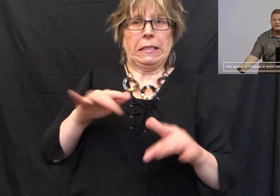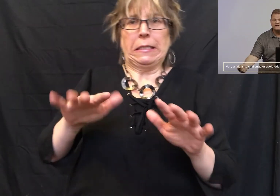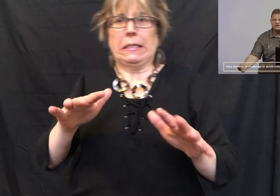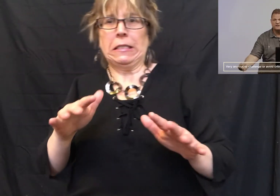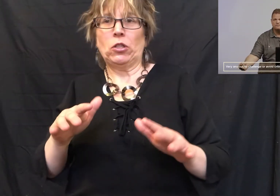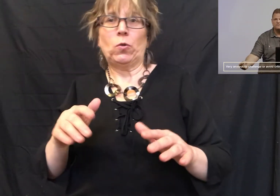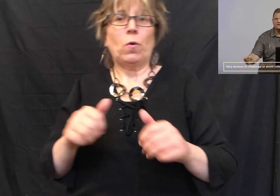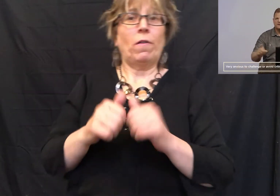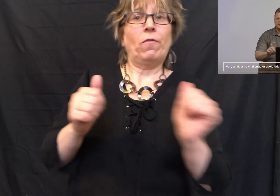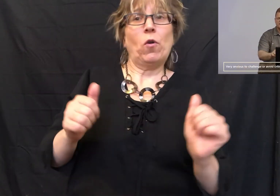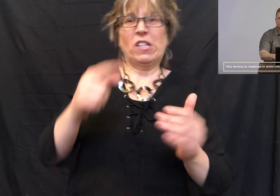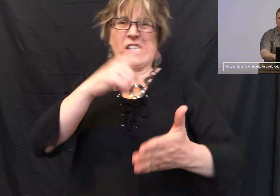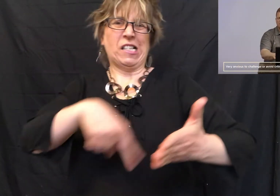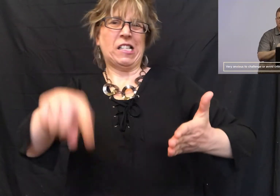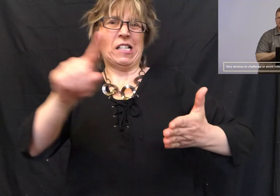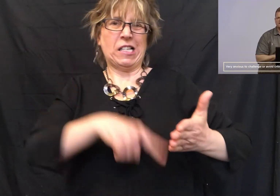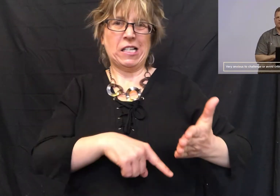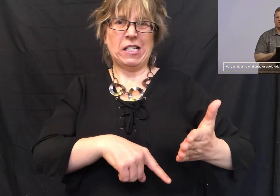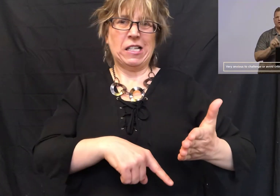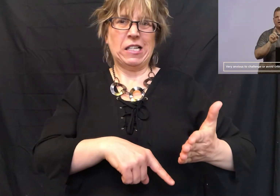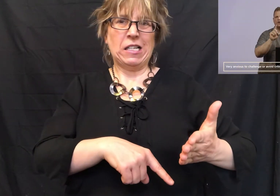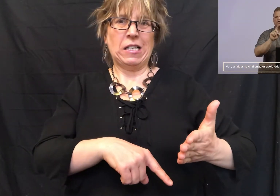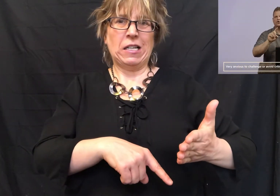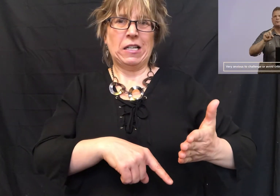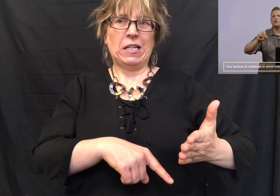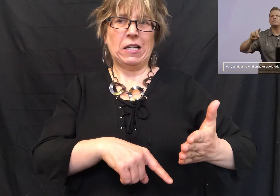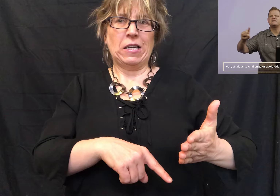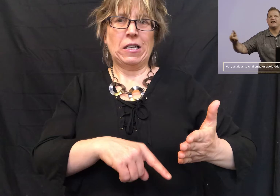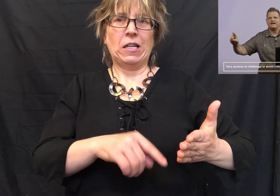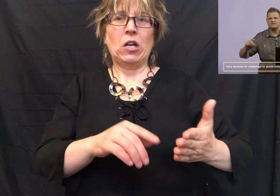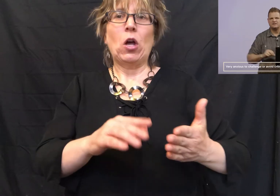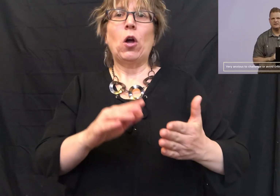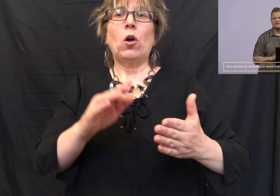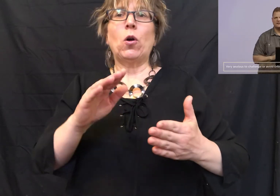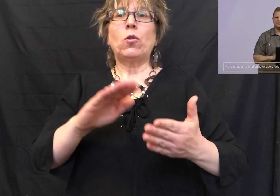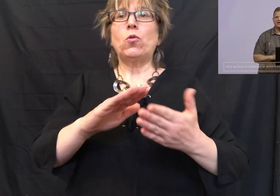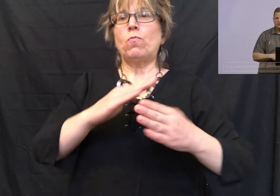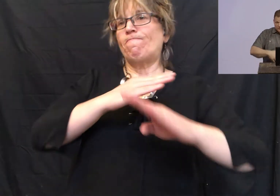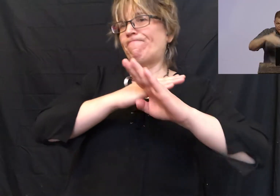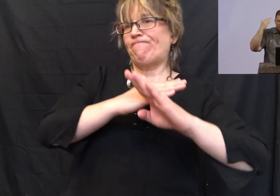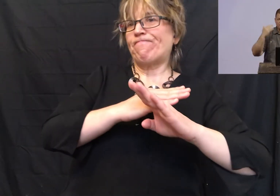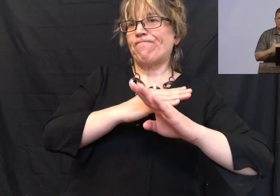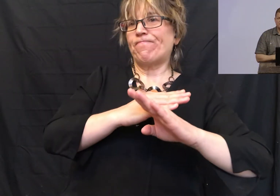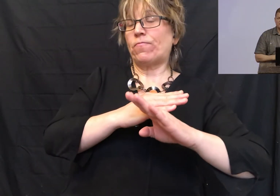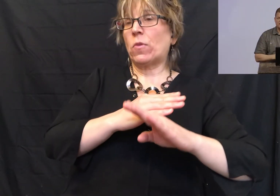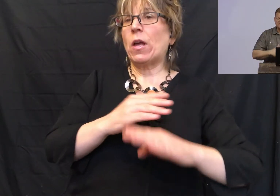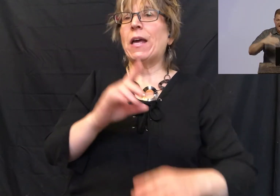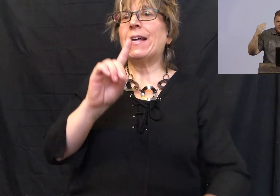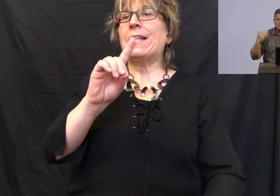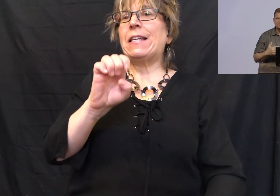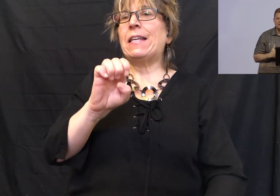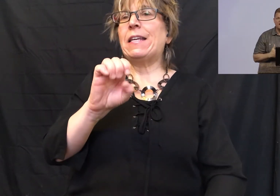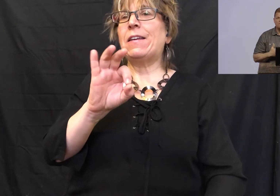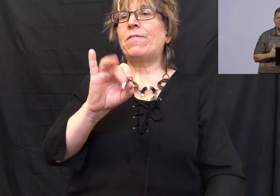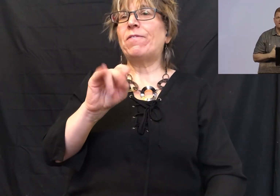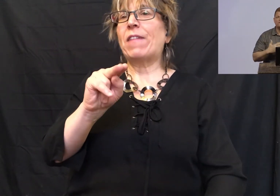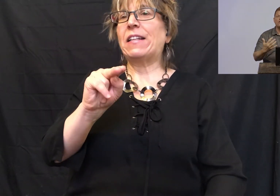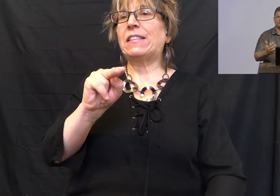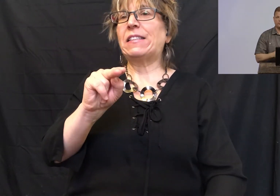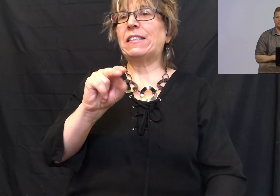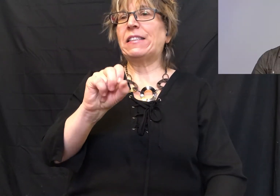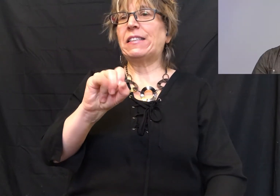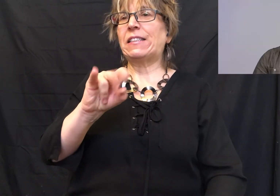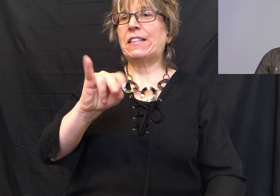avoid criticism. Love this last part. To protect. You know what defensiveness is? It's the opposite of